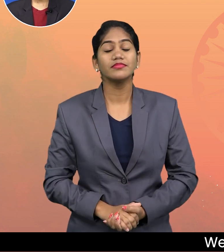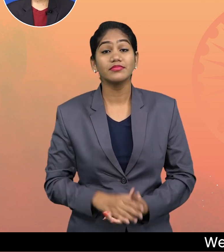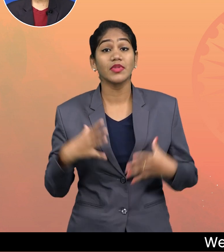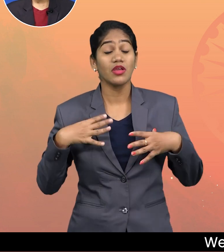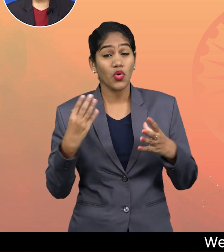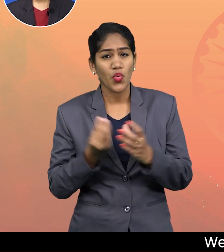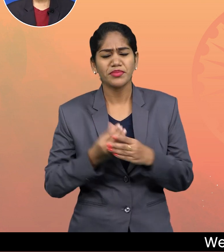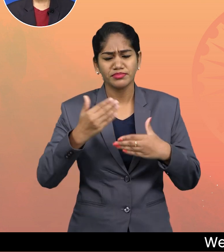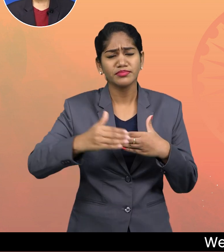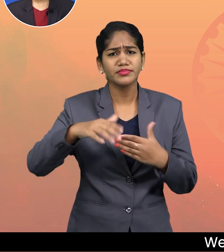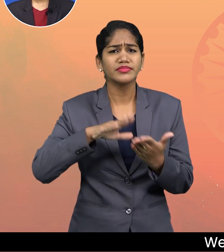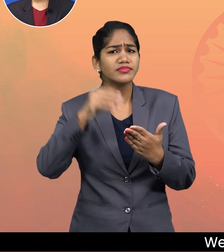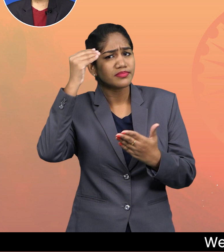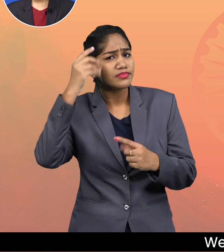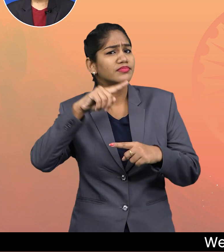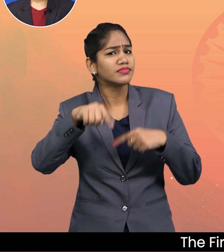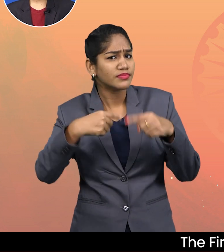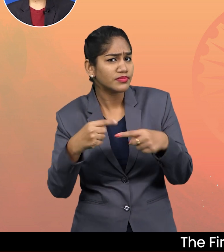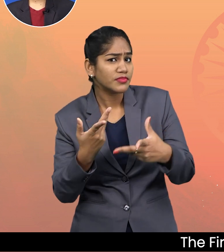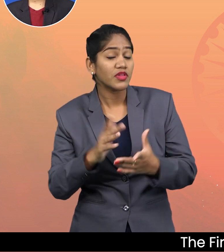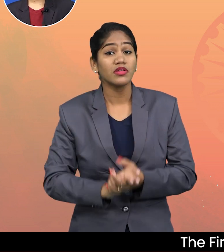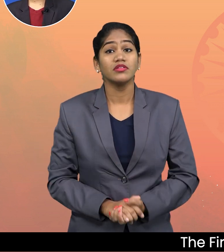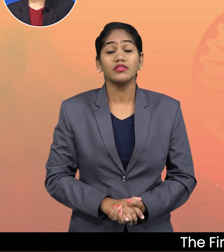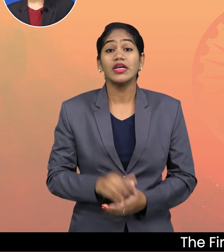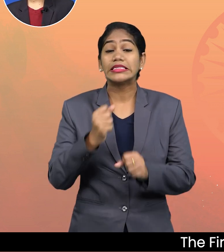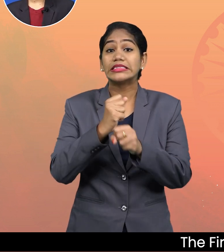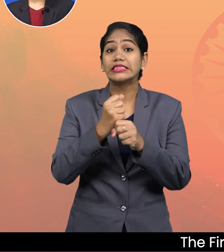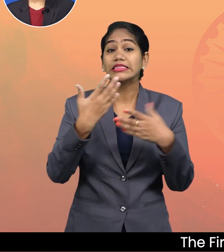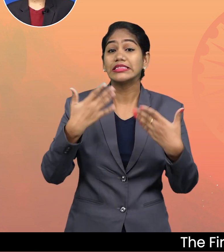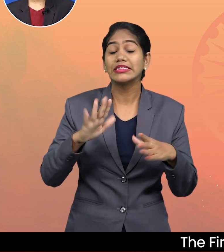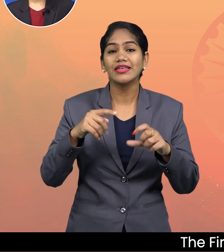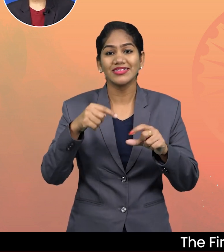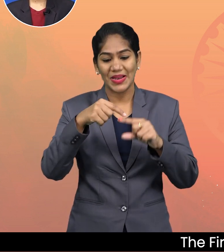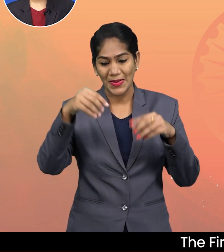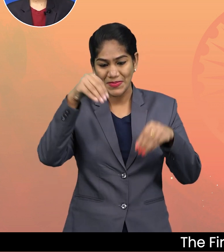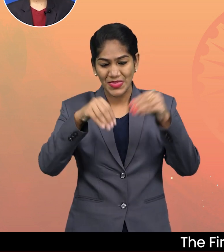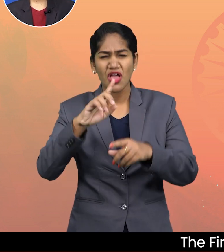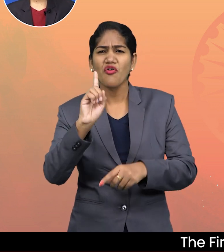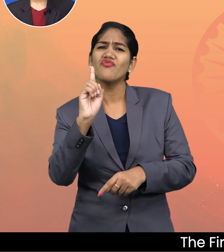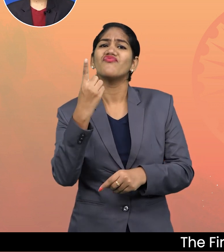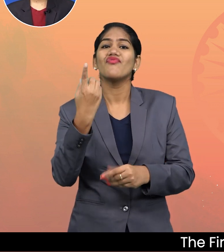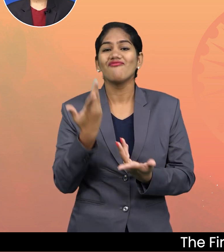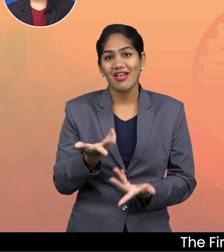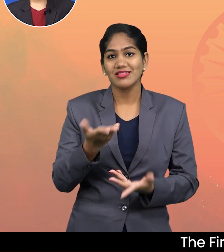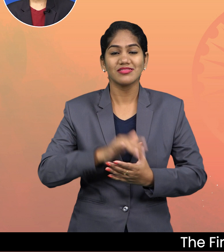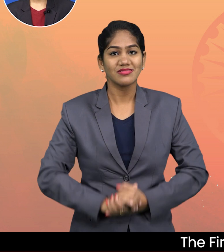We will learn about the first general elections,